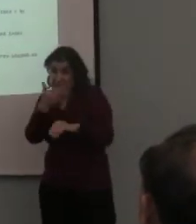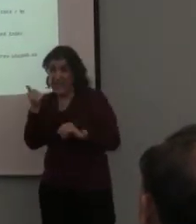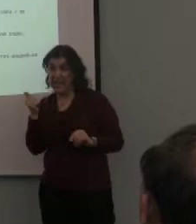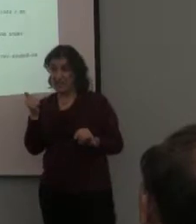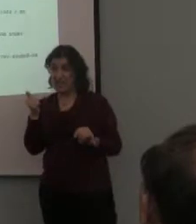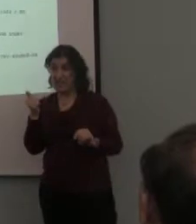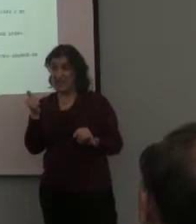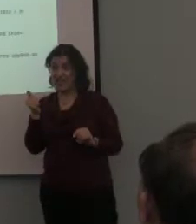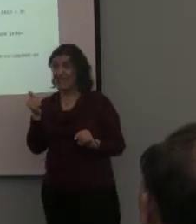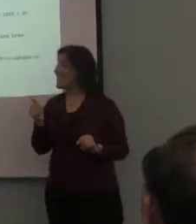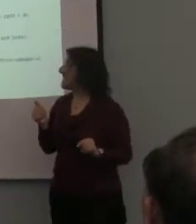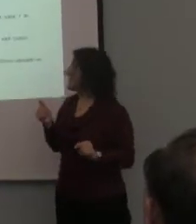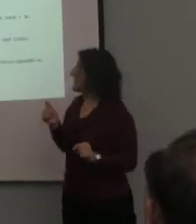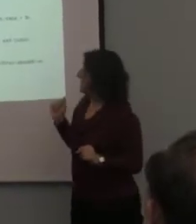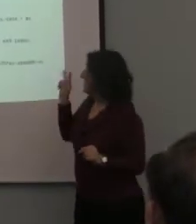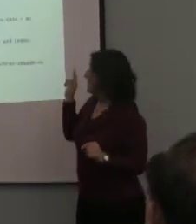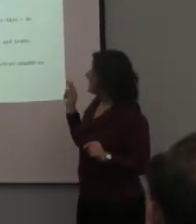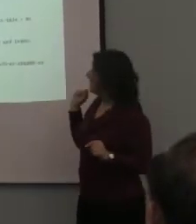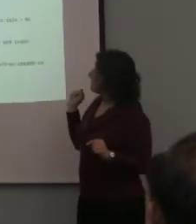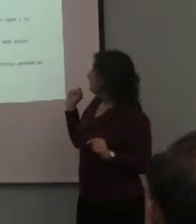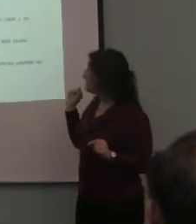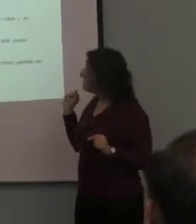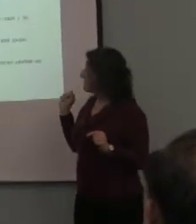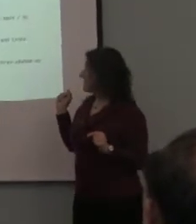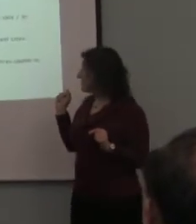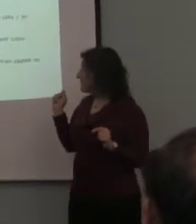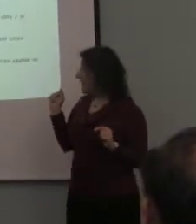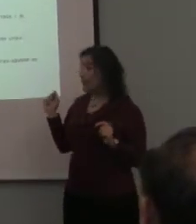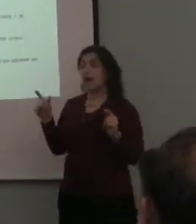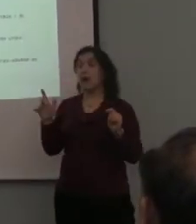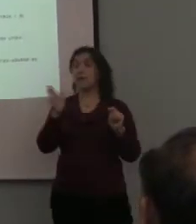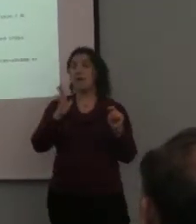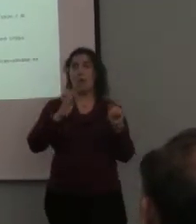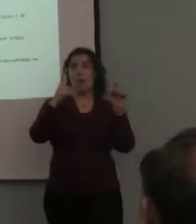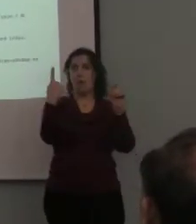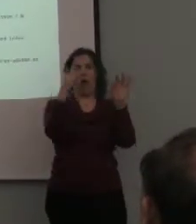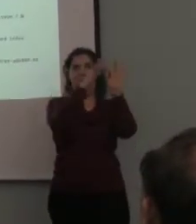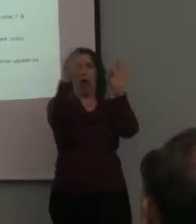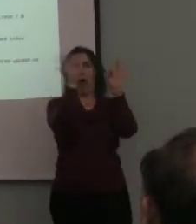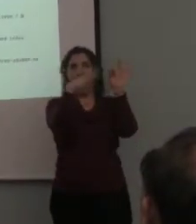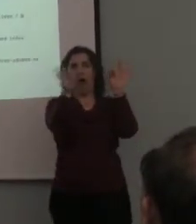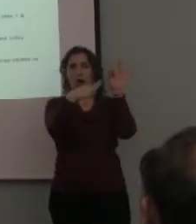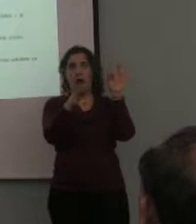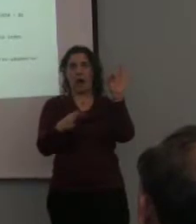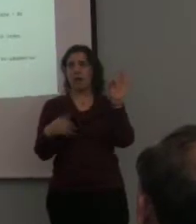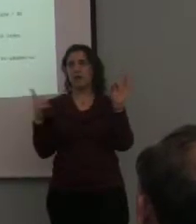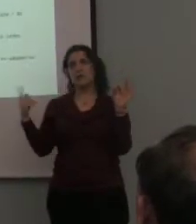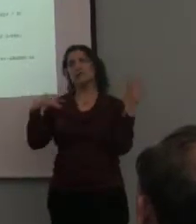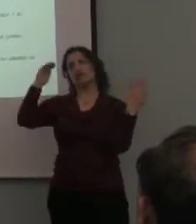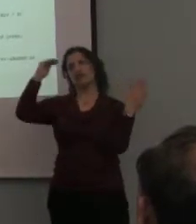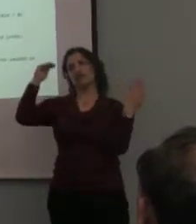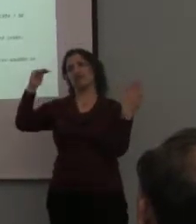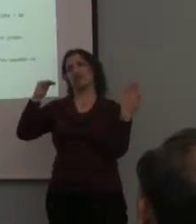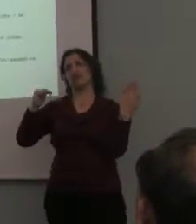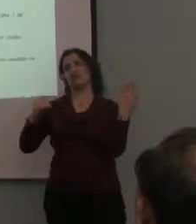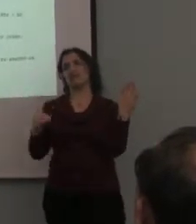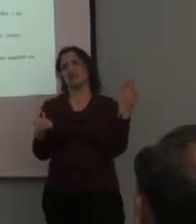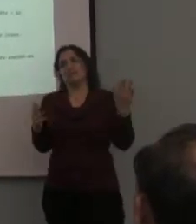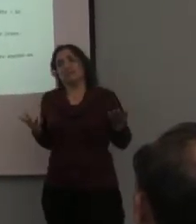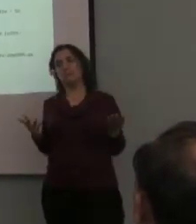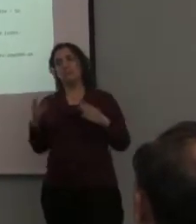anyway. I mean, it's not all one long line, but